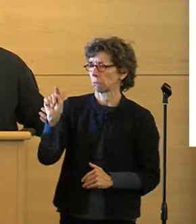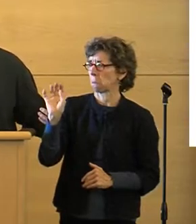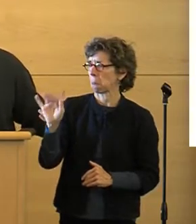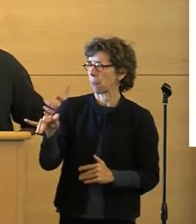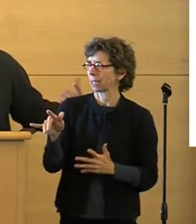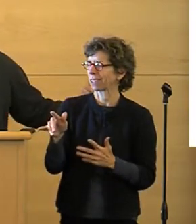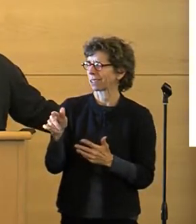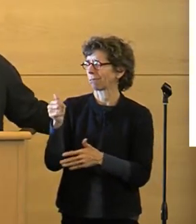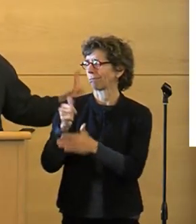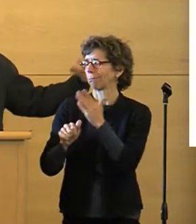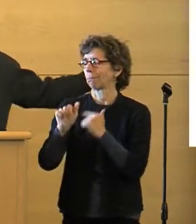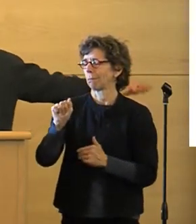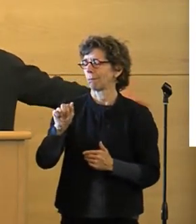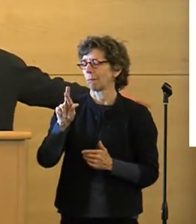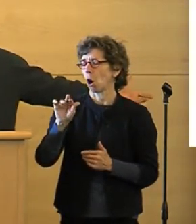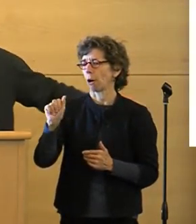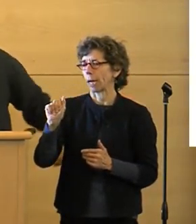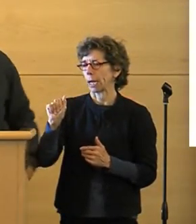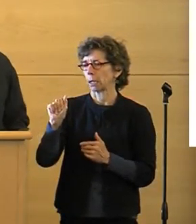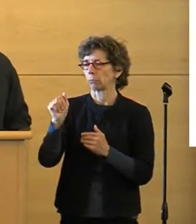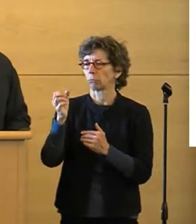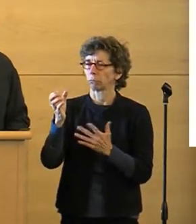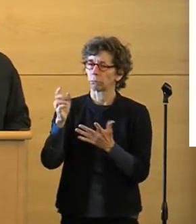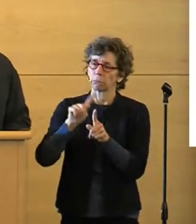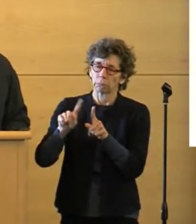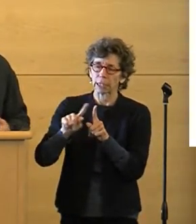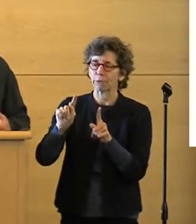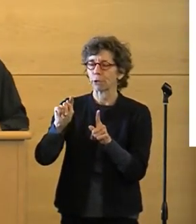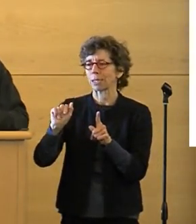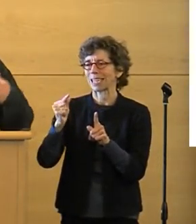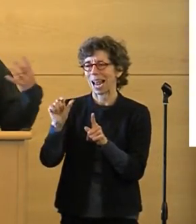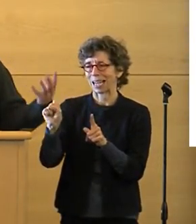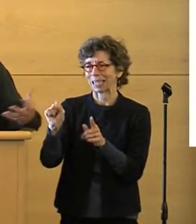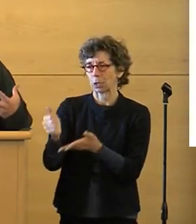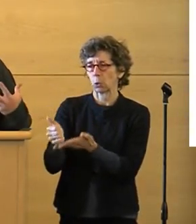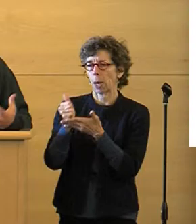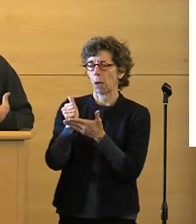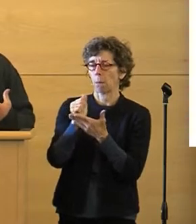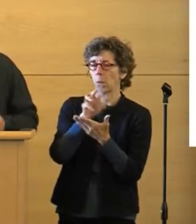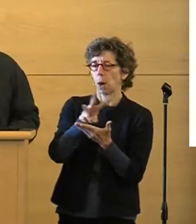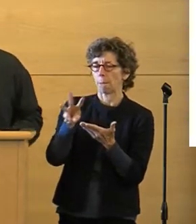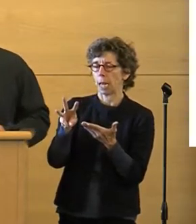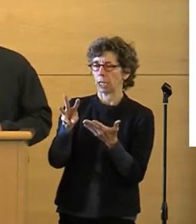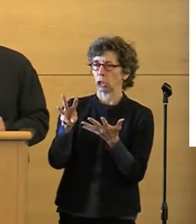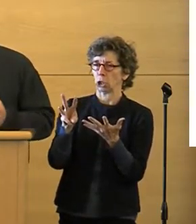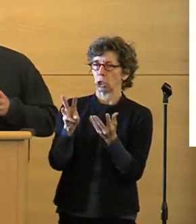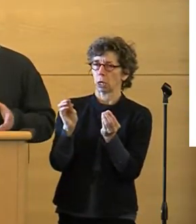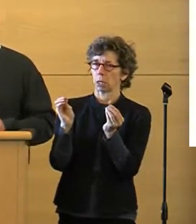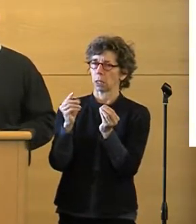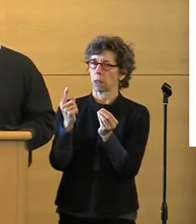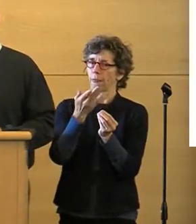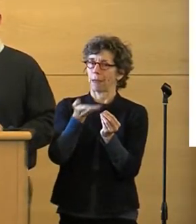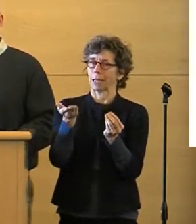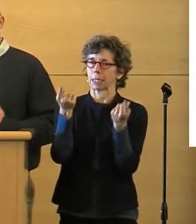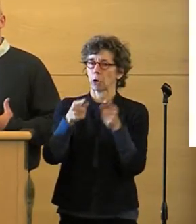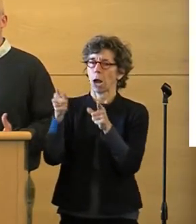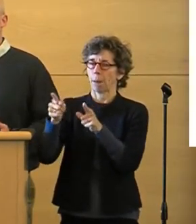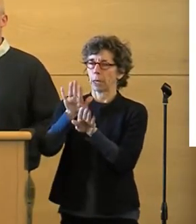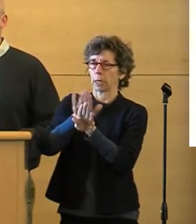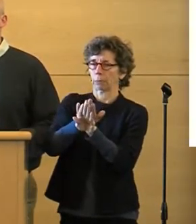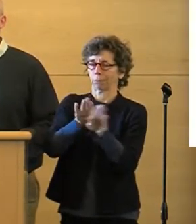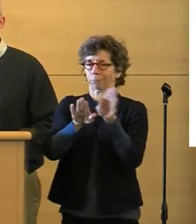now have this new information that they've just heard, and then they can respond accordingly. So very simple, again, role equals